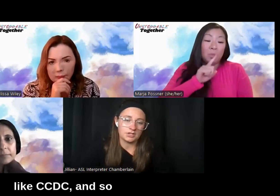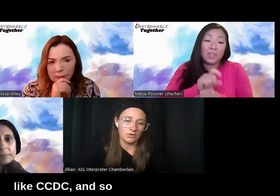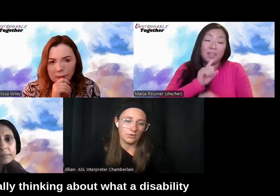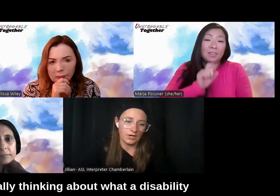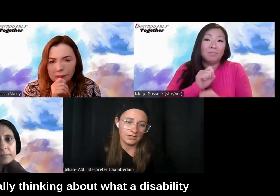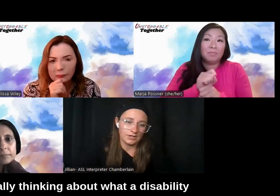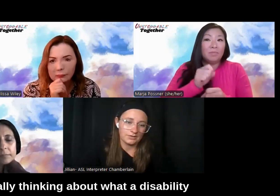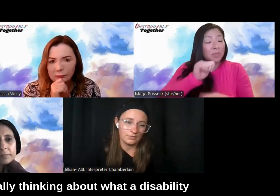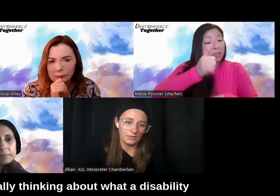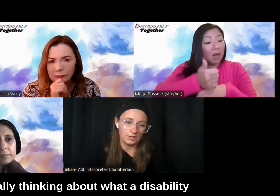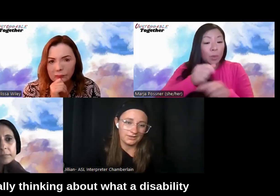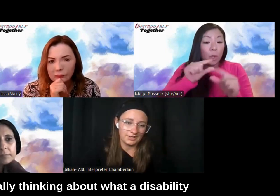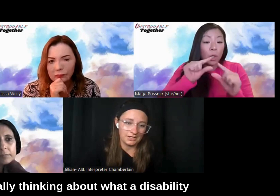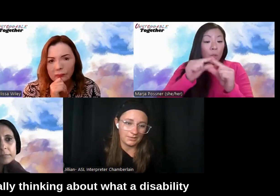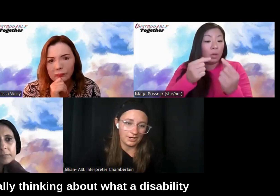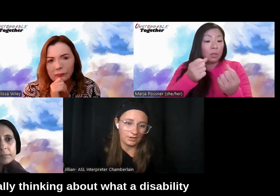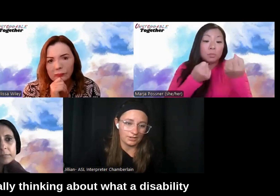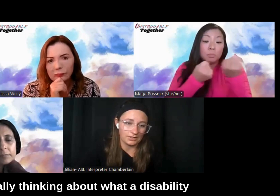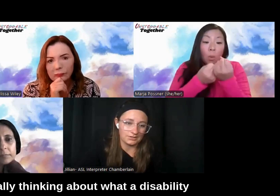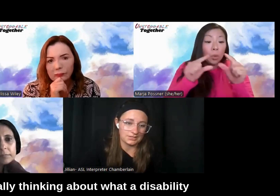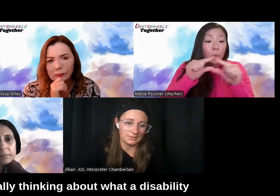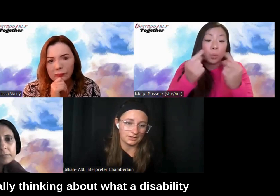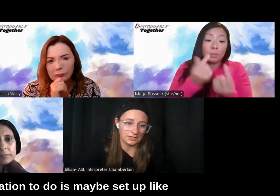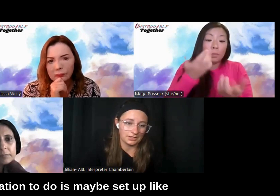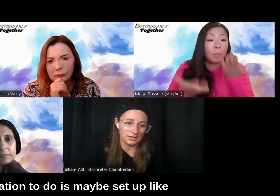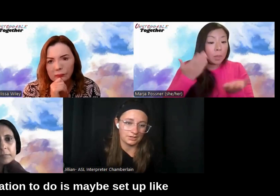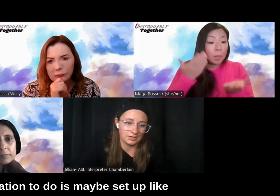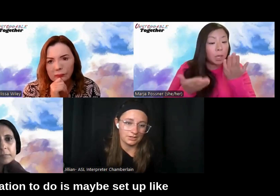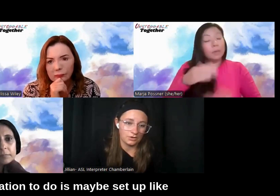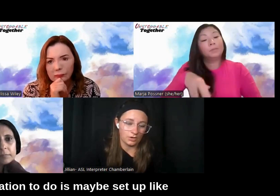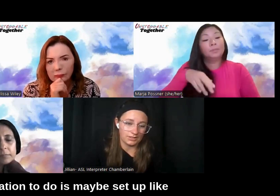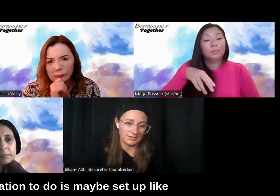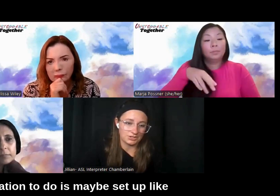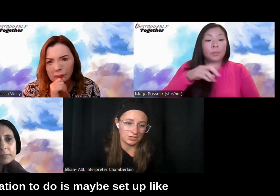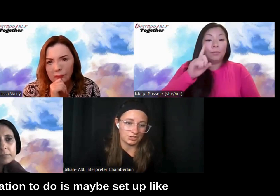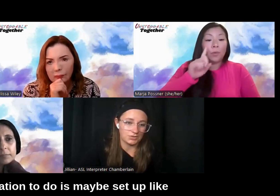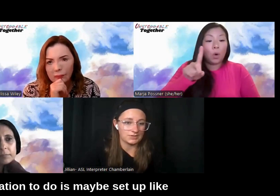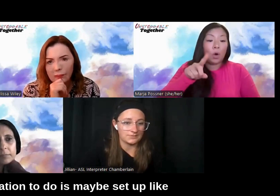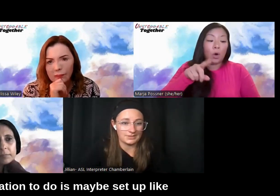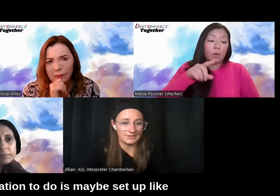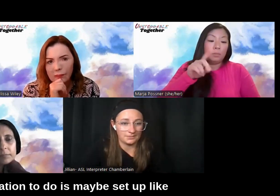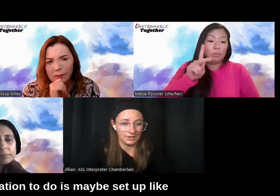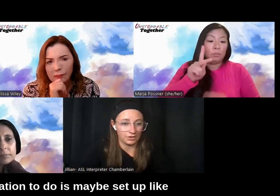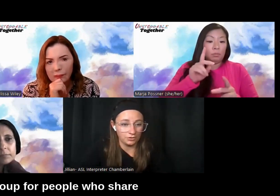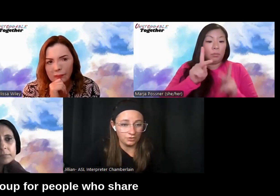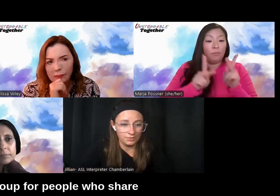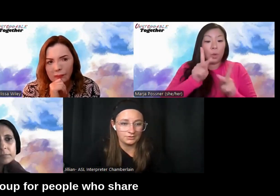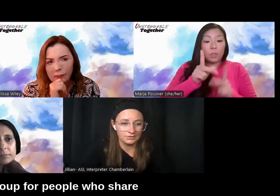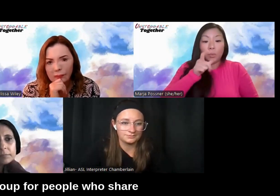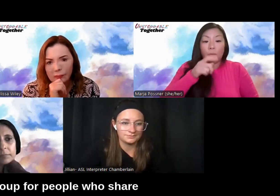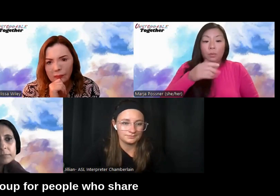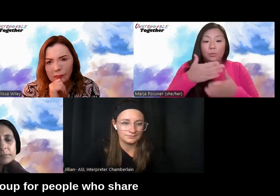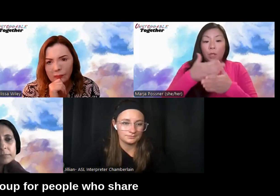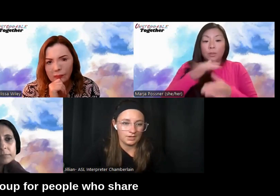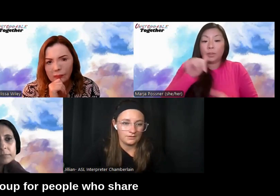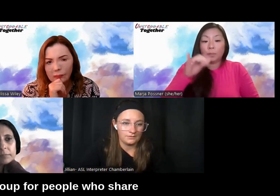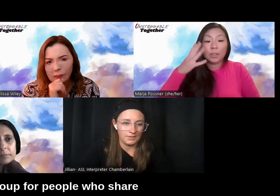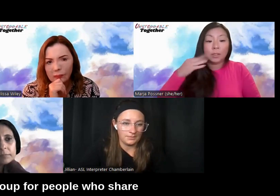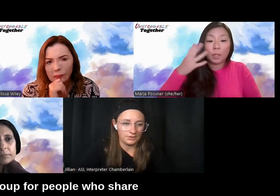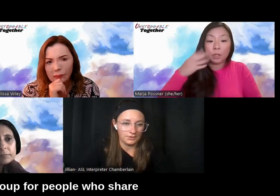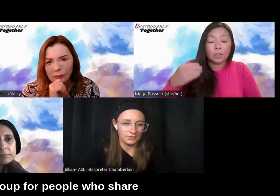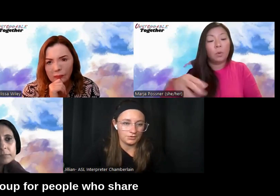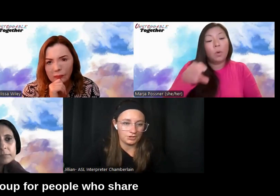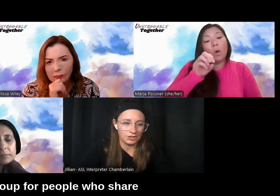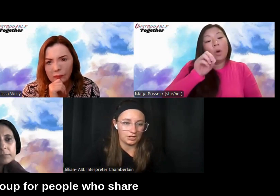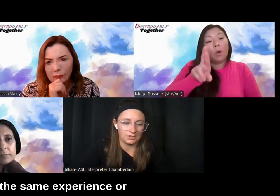And so what I'm really thinking about what a disability organization to do is maybe set up like a group